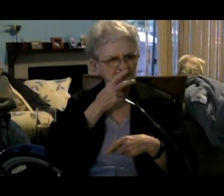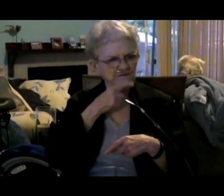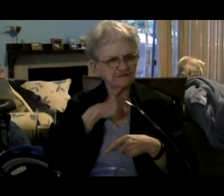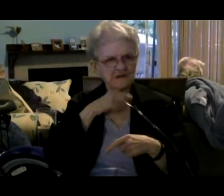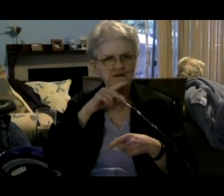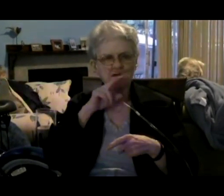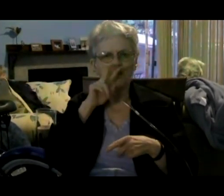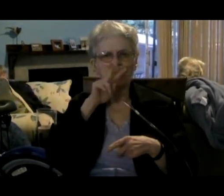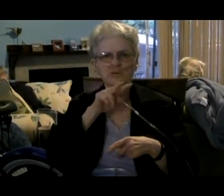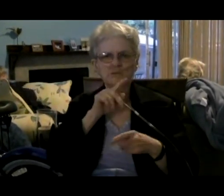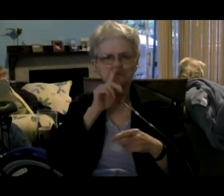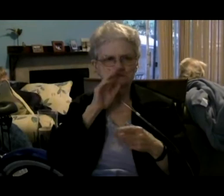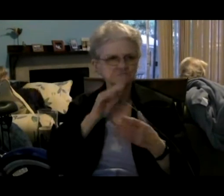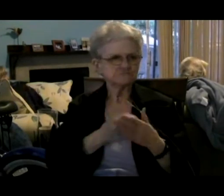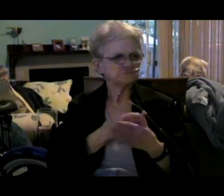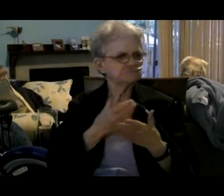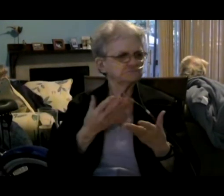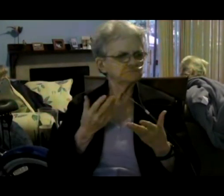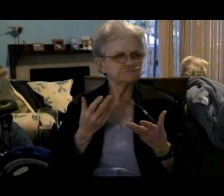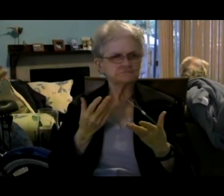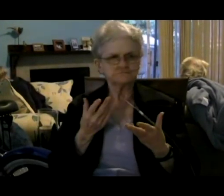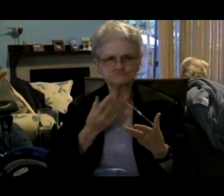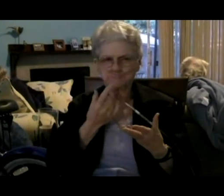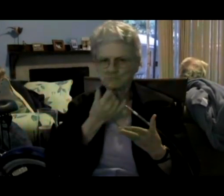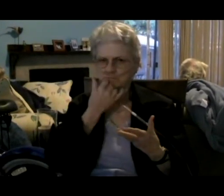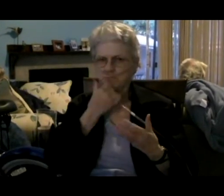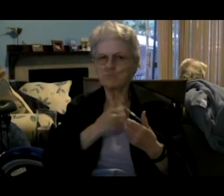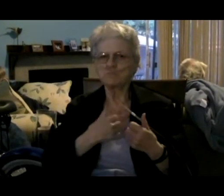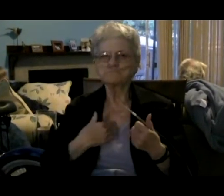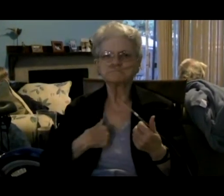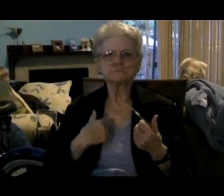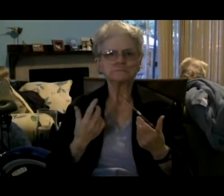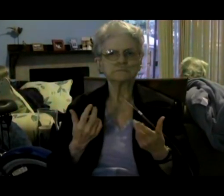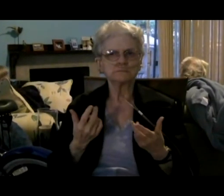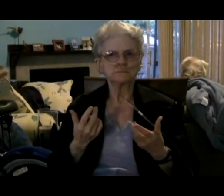when I was first born, for a while, my parents did not know that I was deaf.